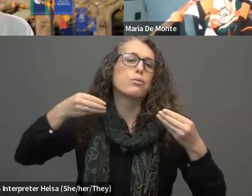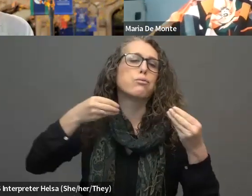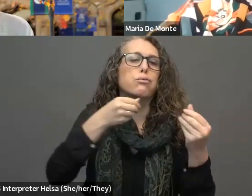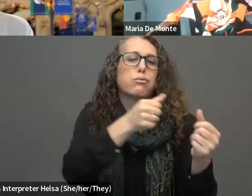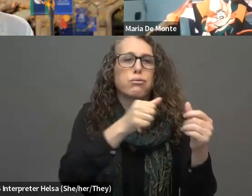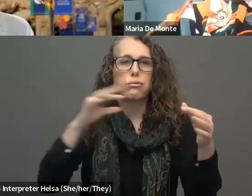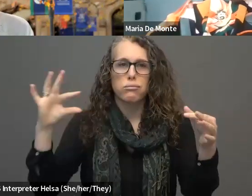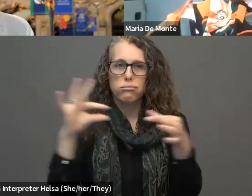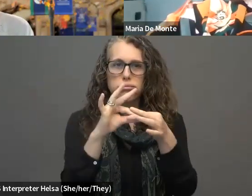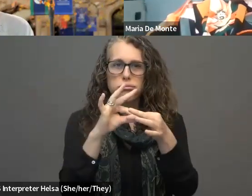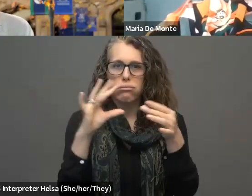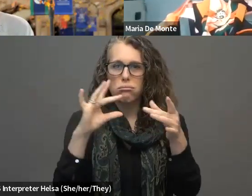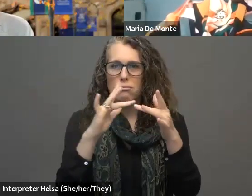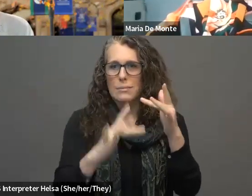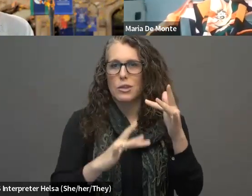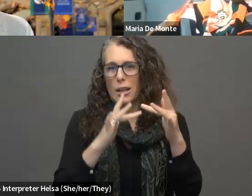Okay.